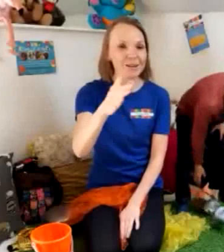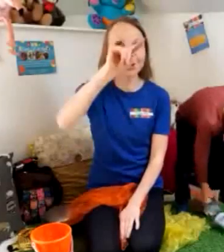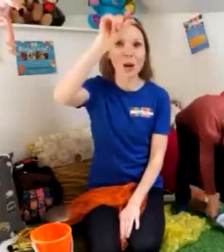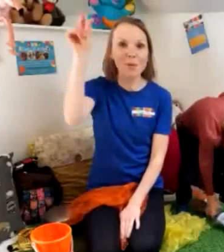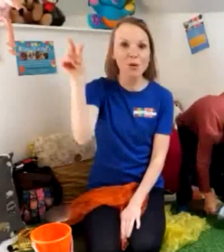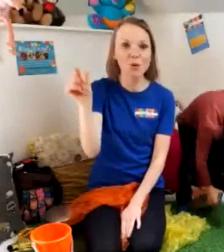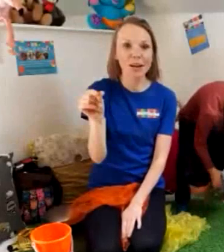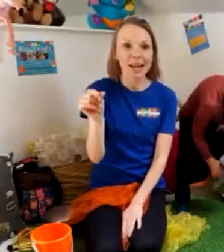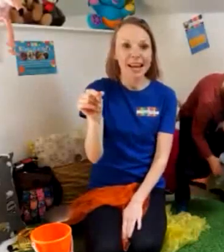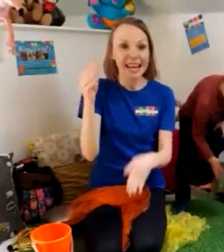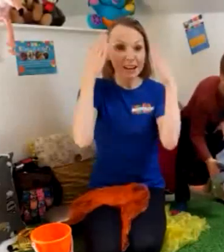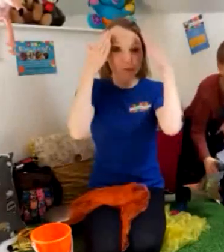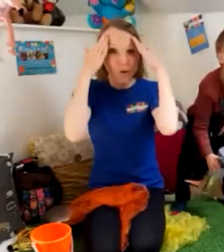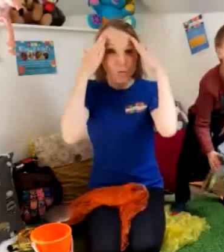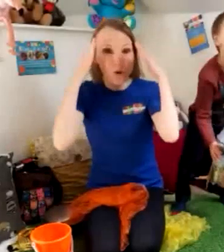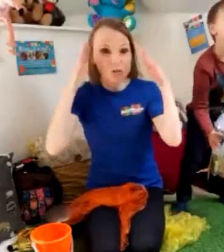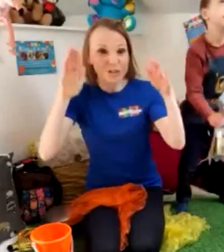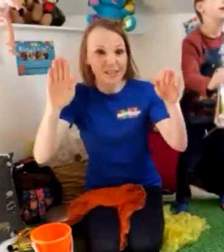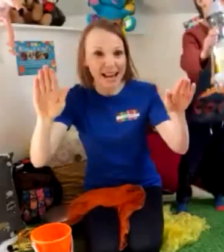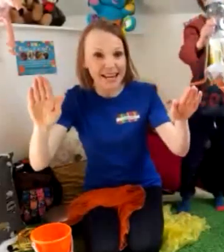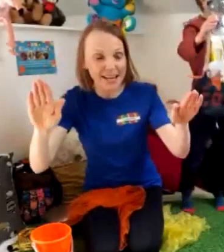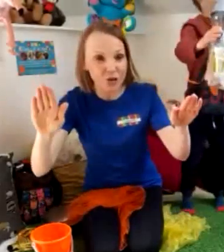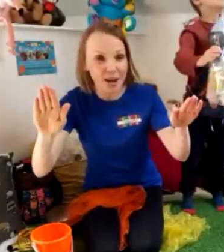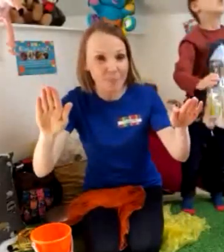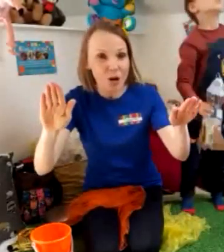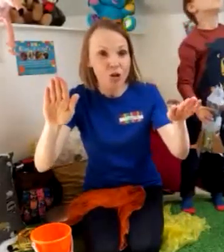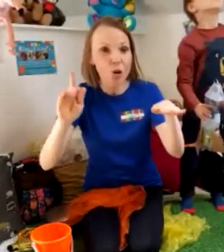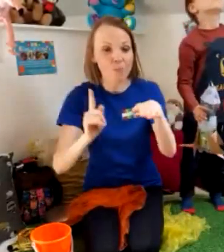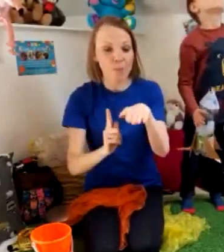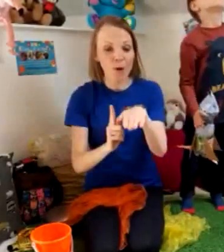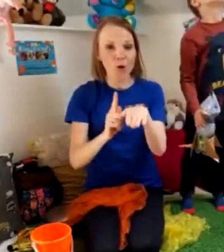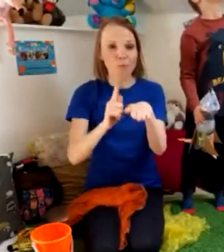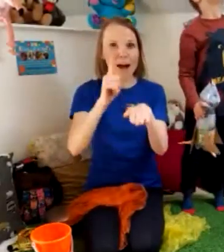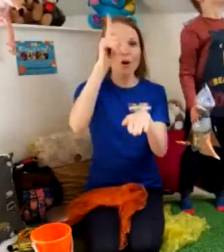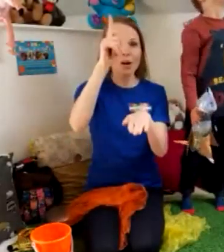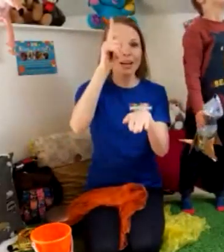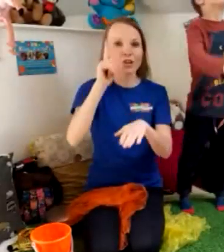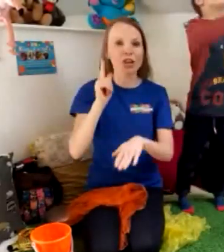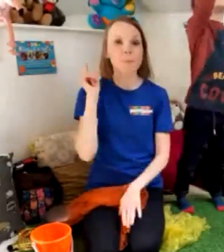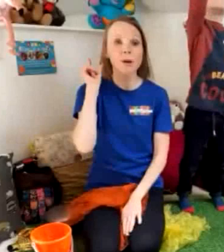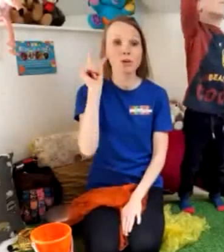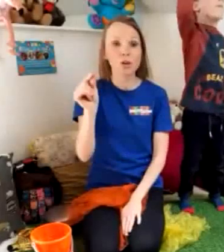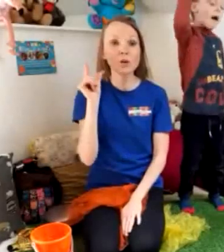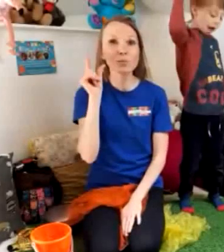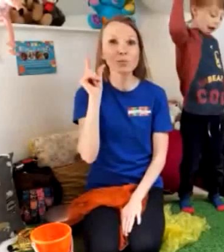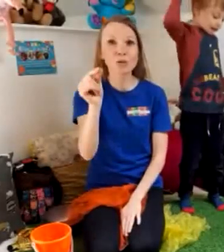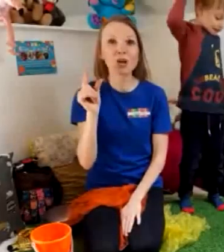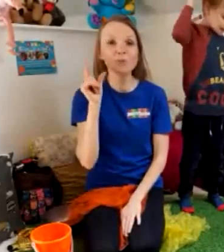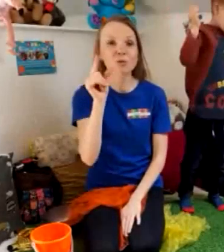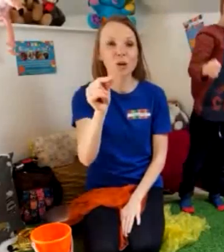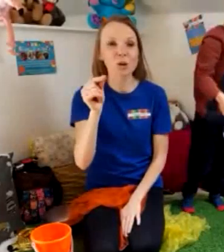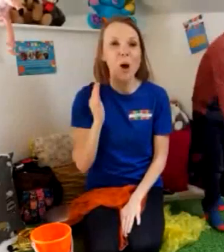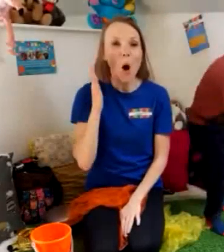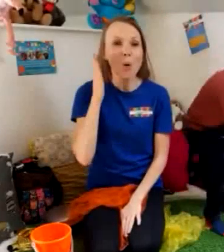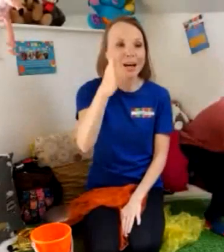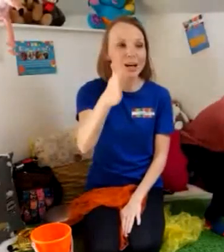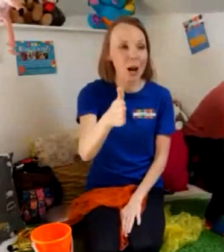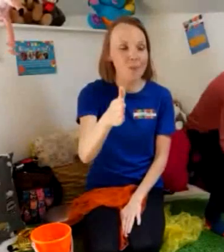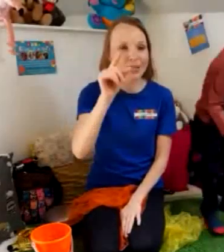the moon. If you want to take a trip, jump aboard my rocket ship. Zoom, zoom, zoom, we're going to